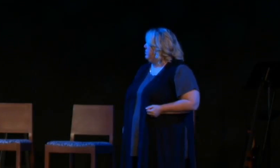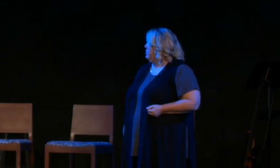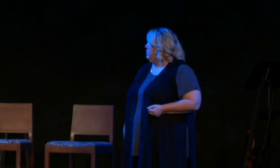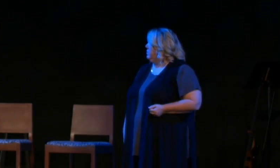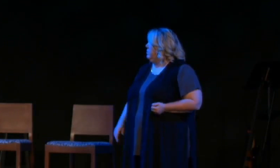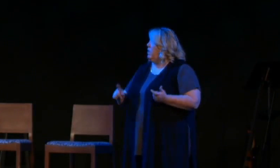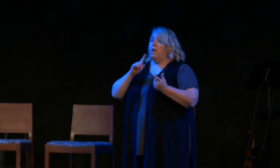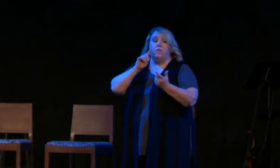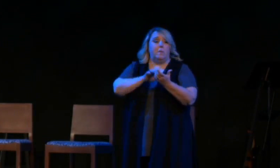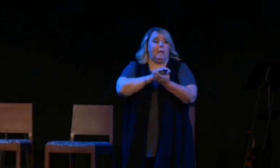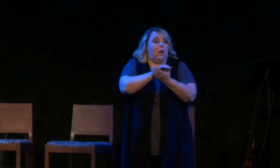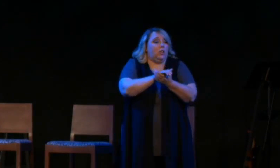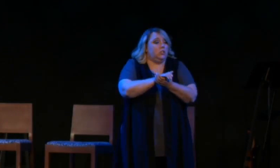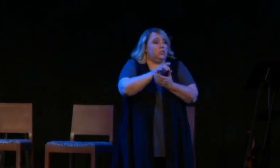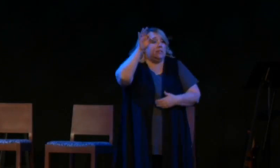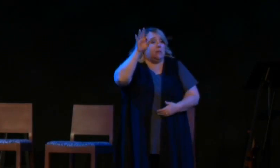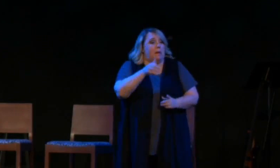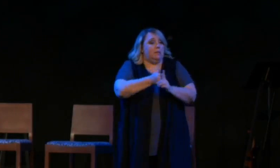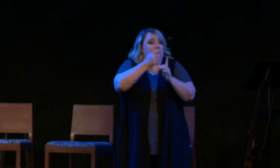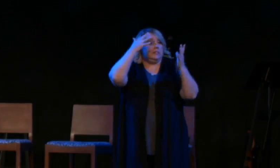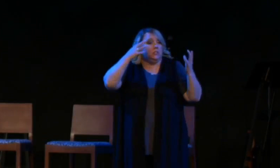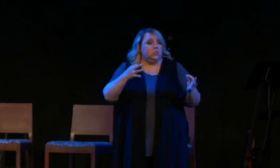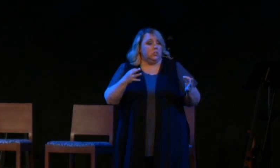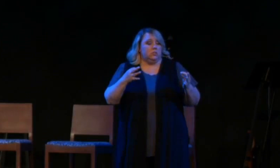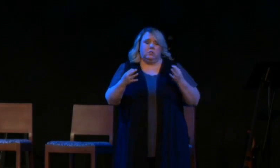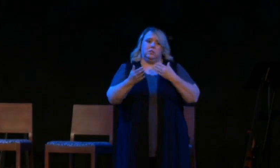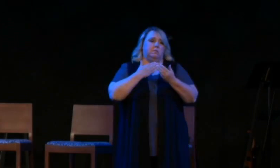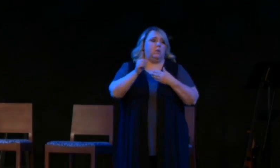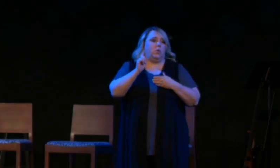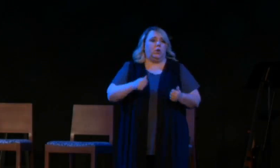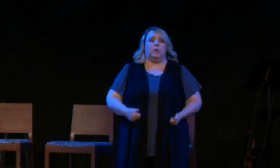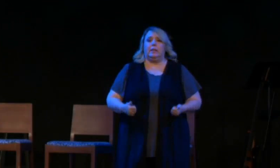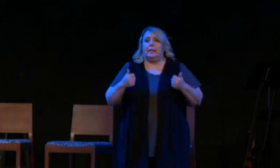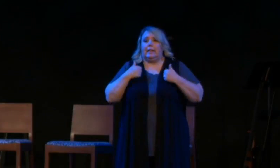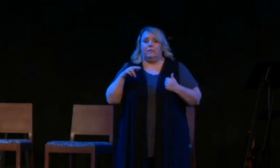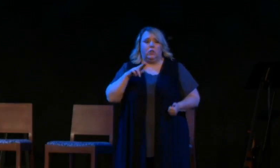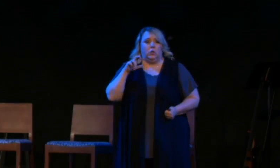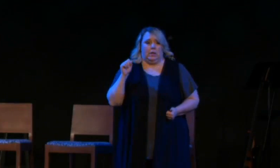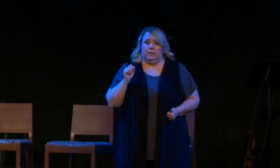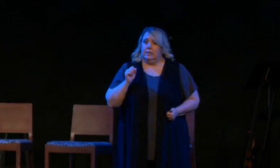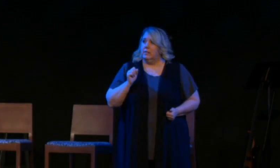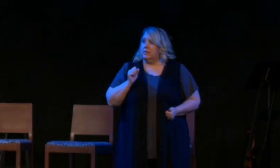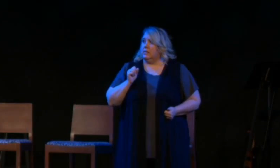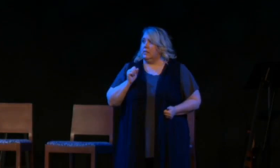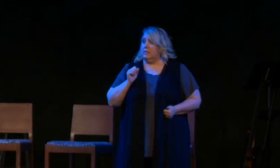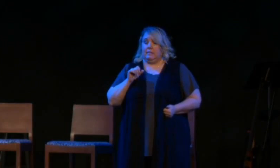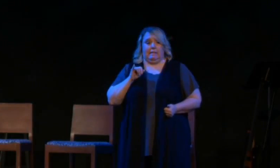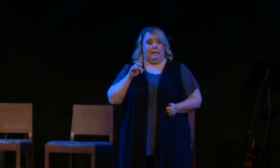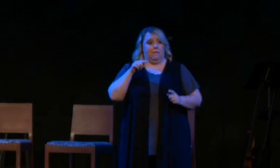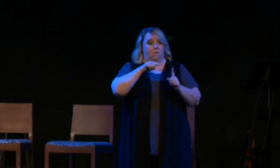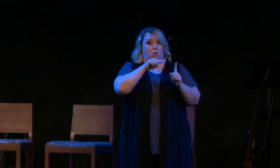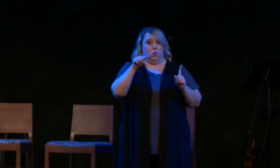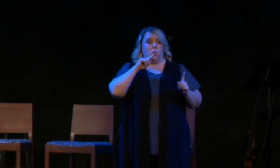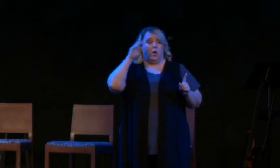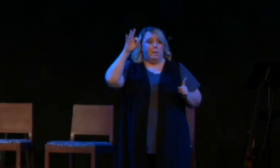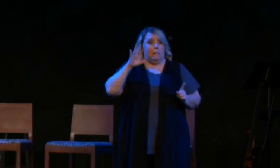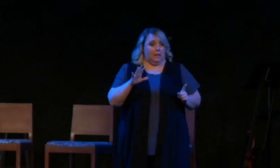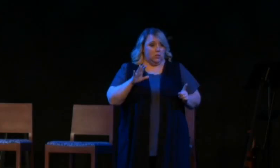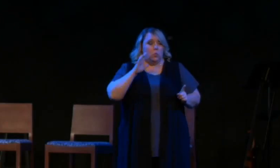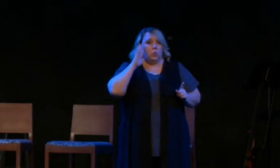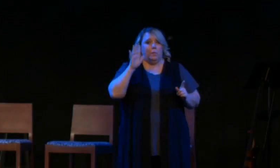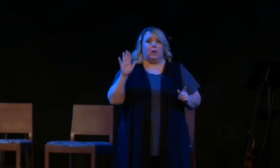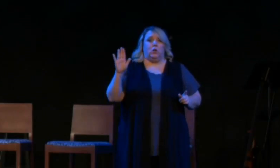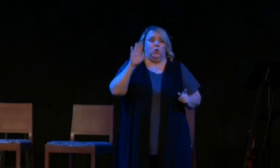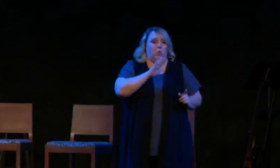marriage, that's up to the pastor. So no matter where you live in the United States, if you're a pastor, it is your decision